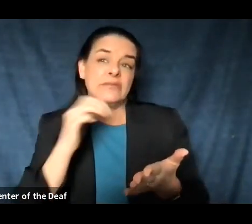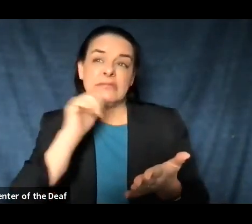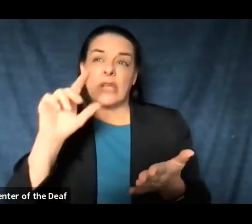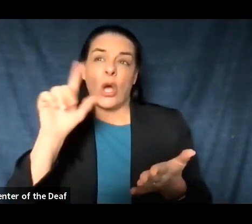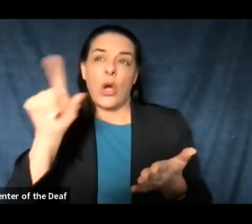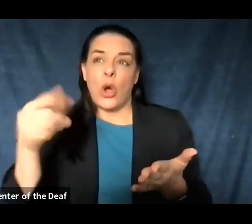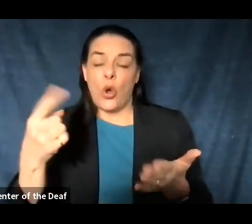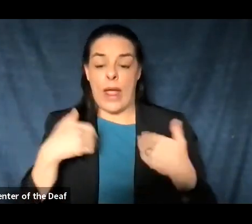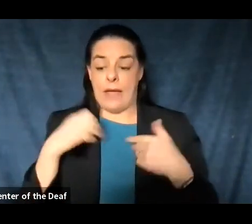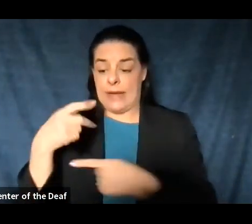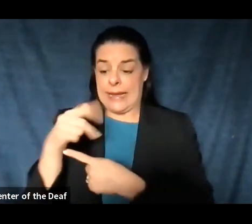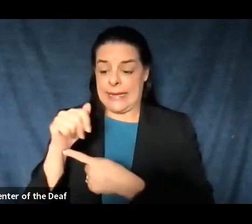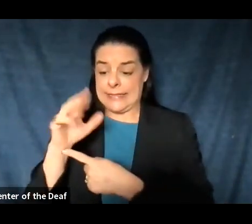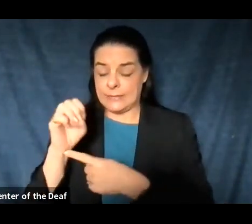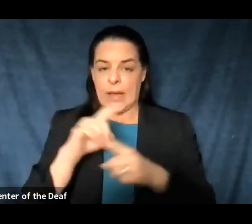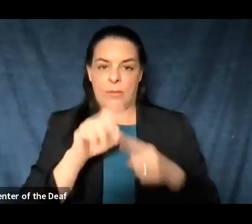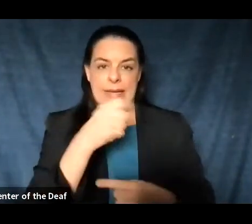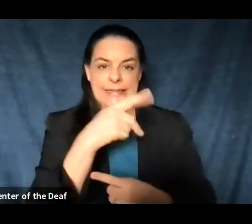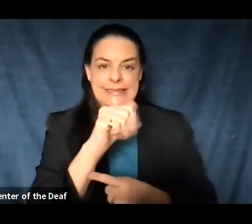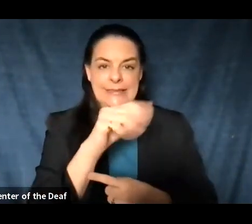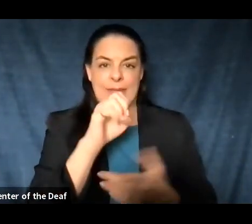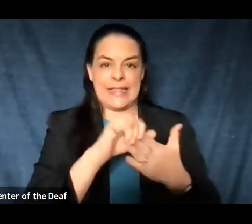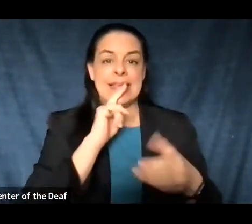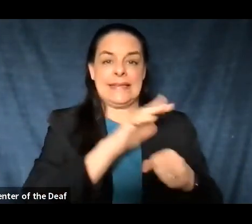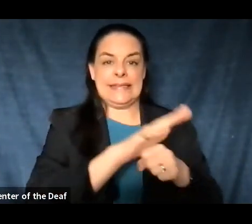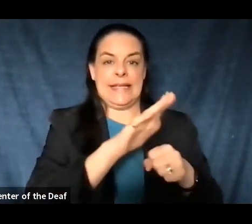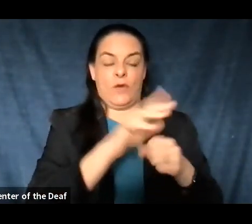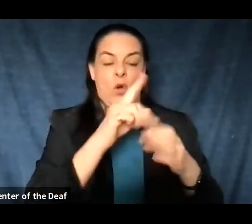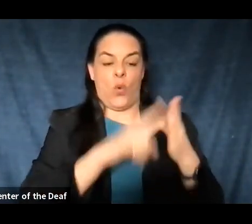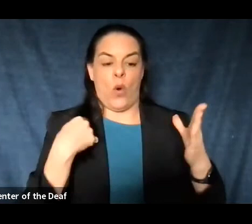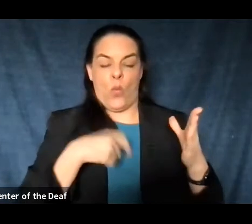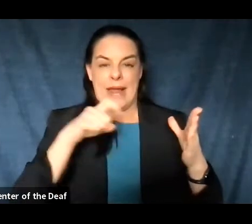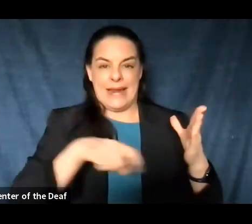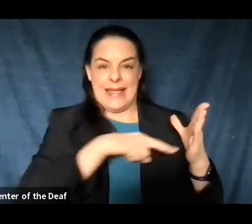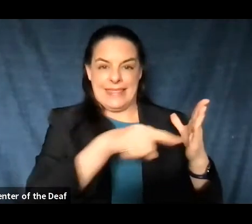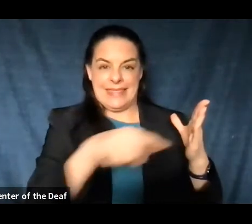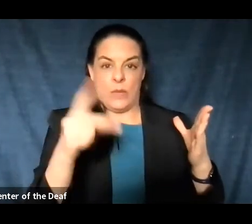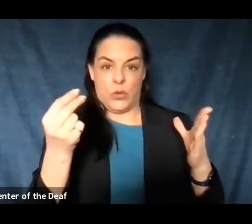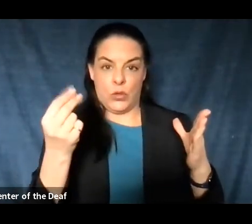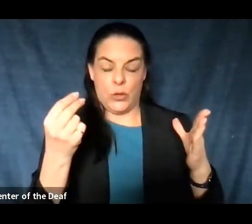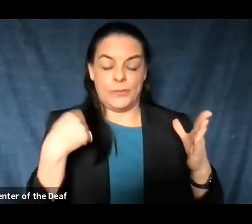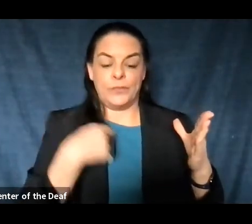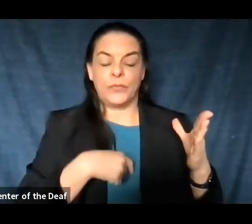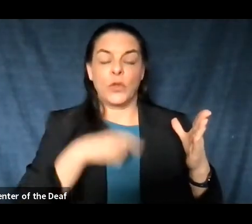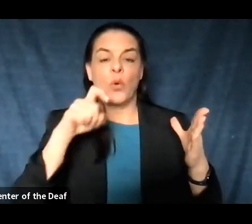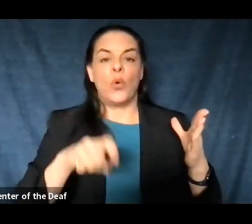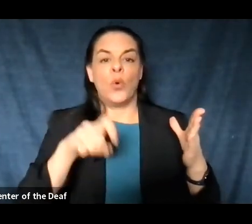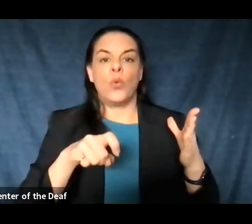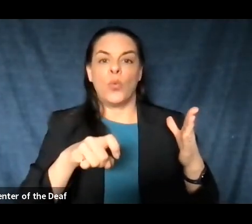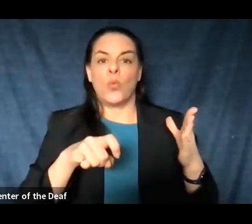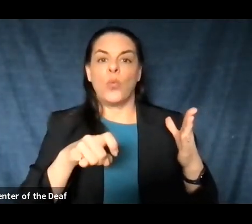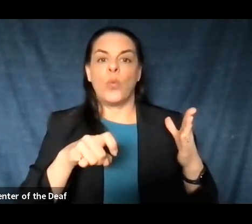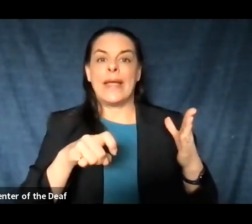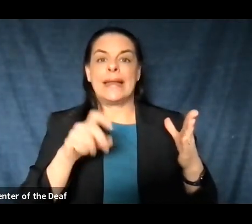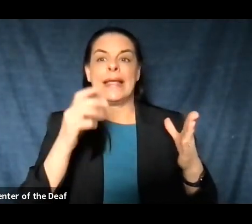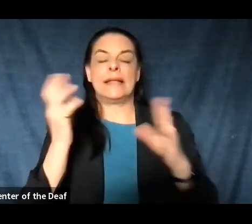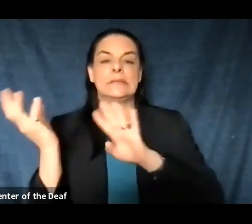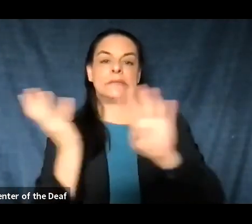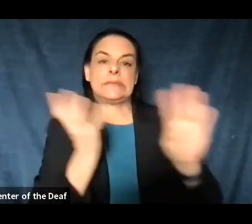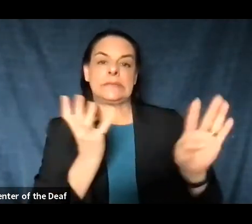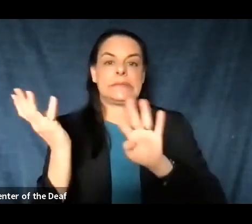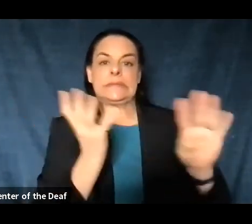having space, it's having space that's adequate for what we need to do. We need to put several people through this space in a